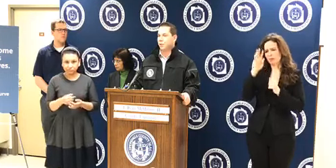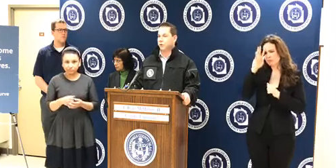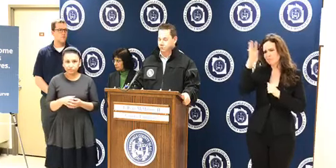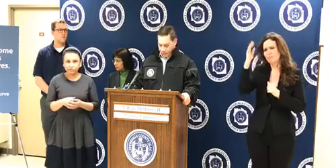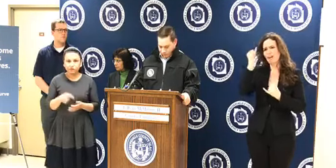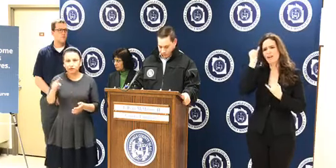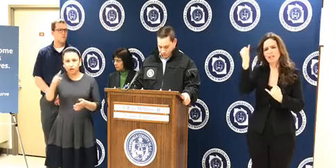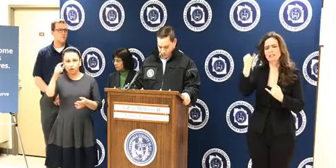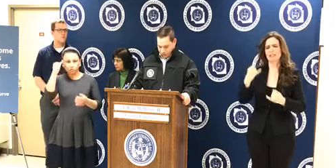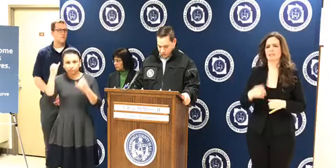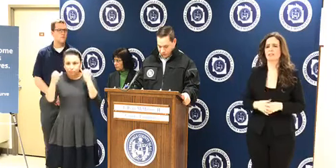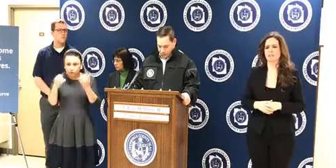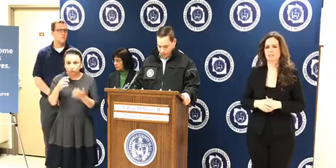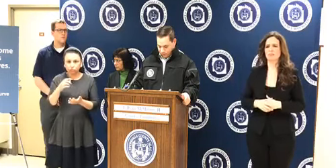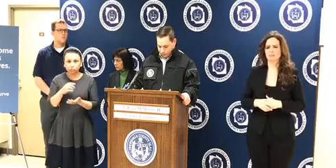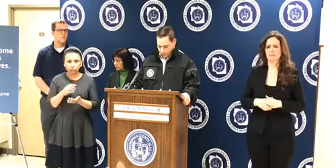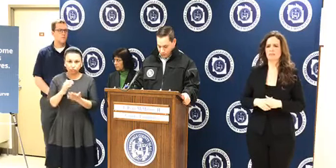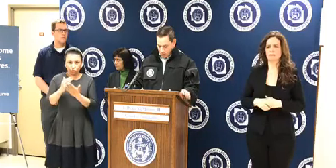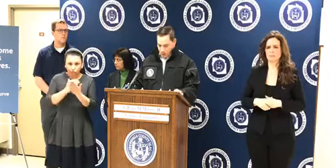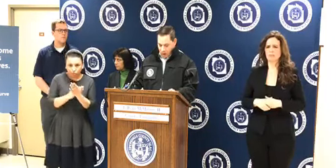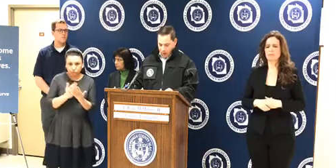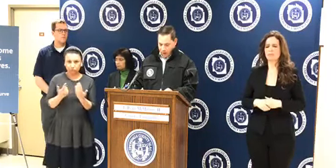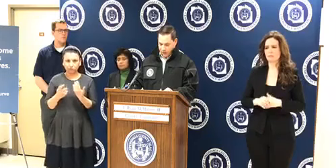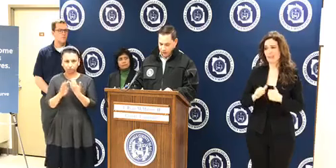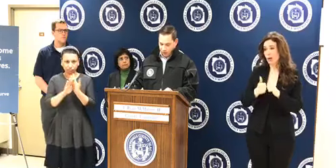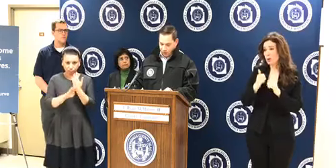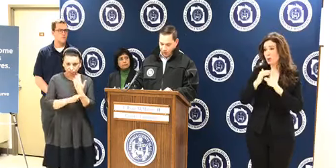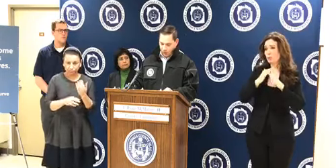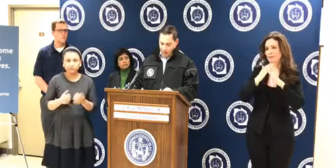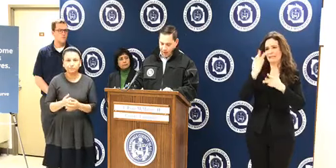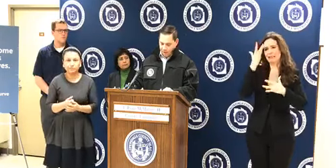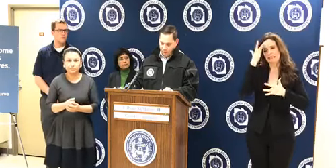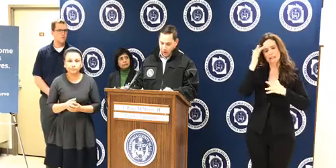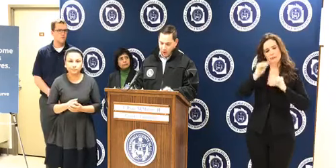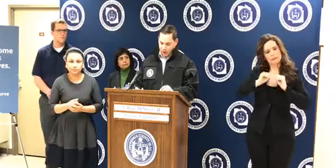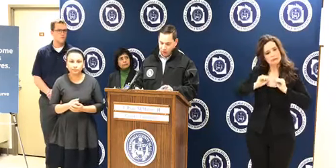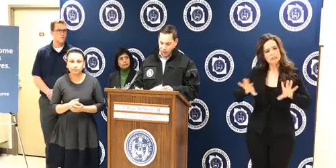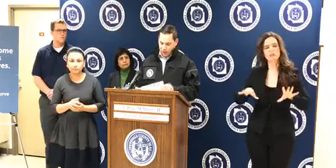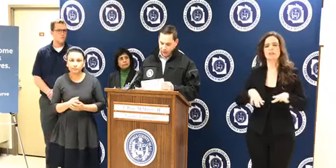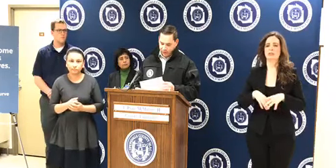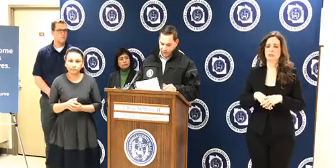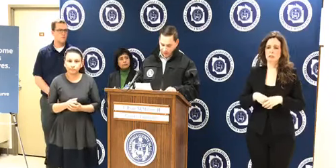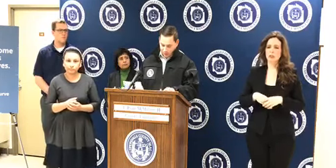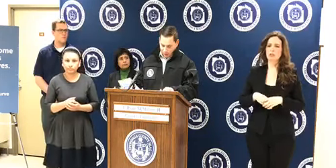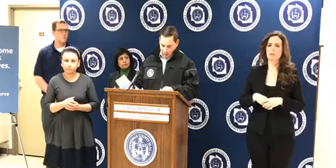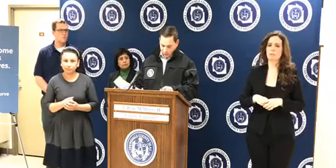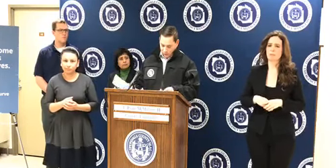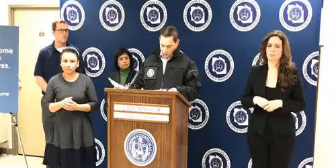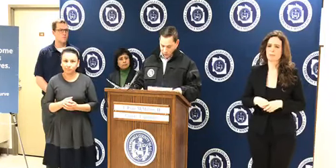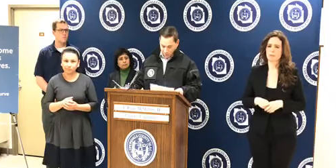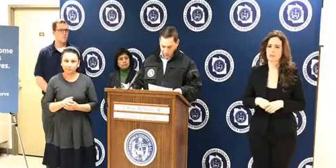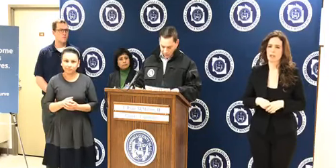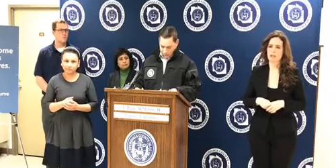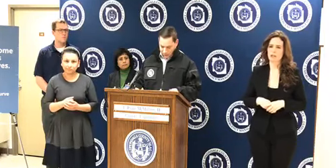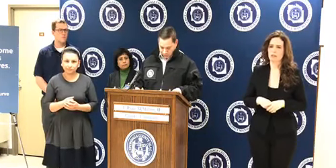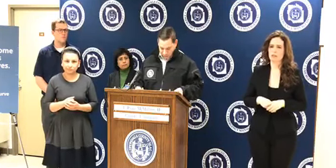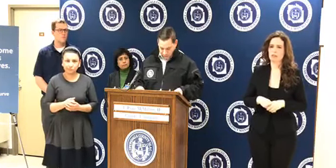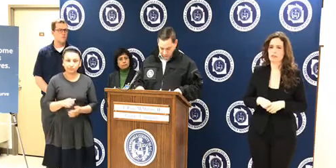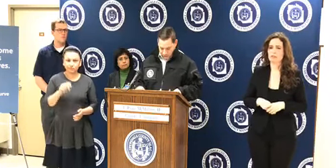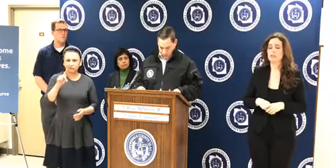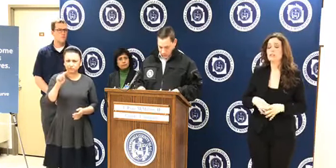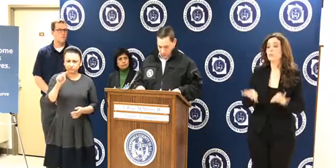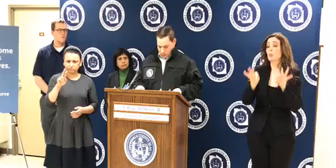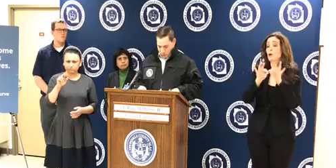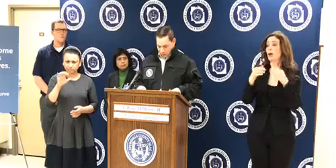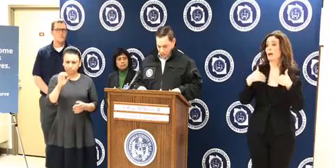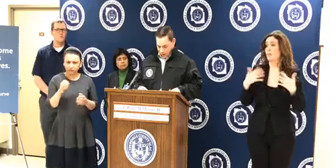on how we can face this challenge together. And certainly we have our triage site that was opened up yesterday has been